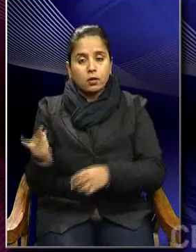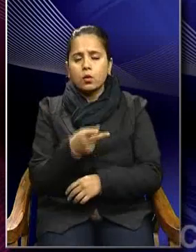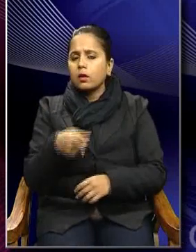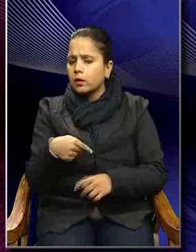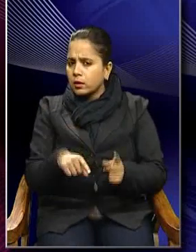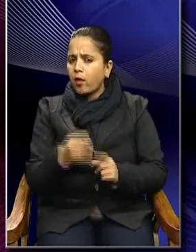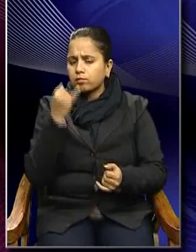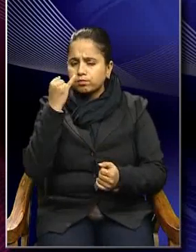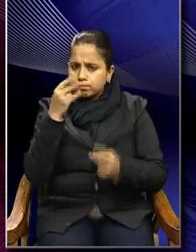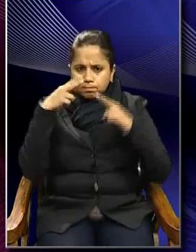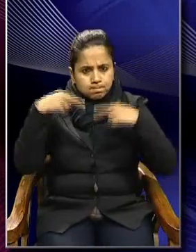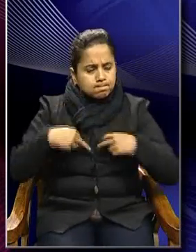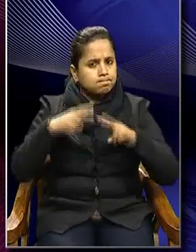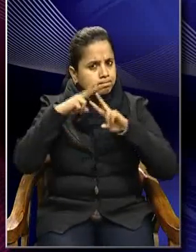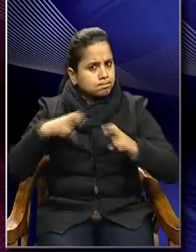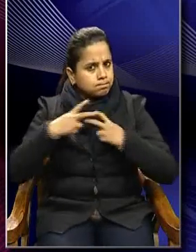itself